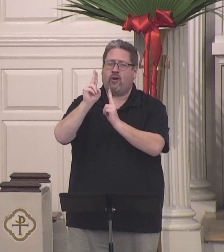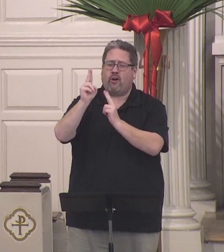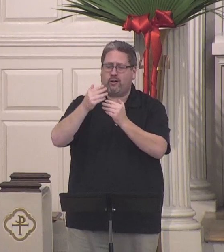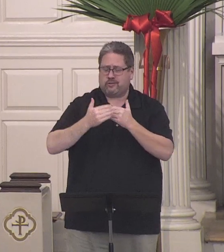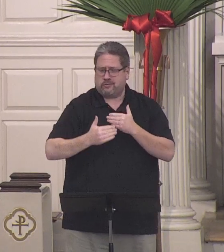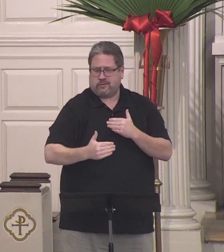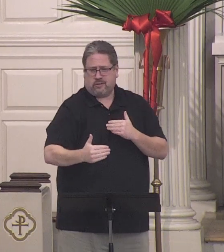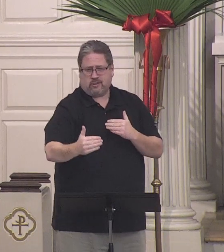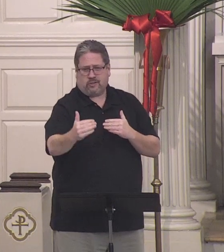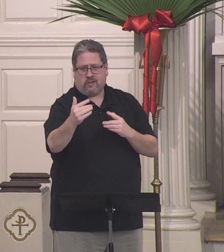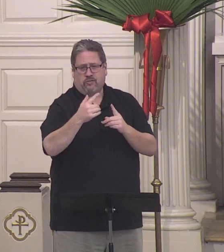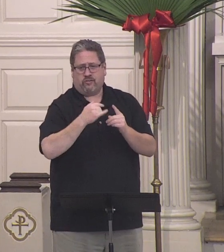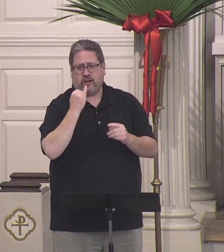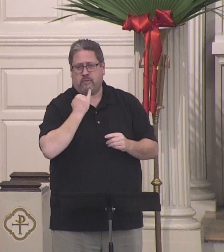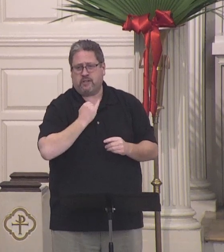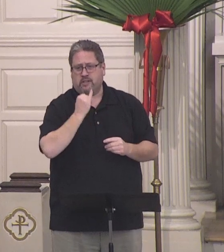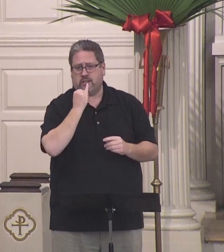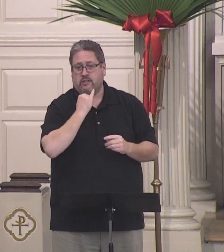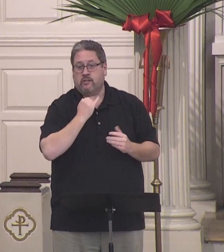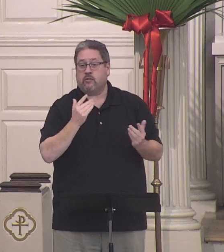of Israel.